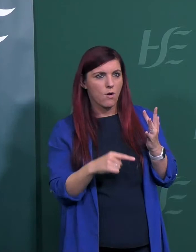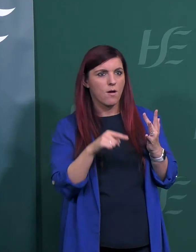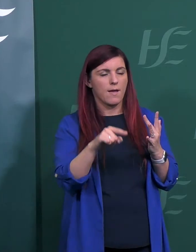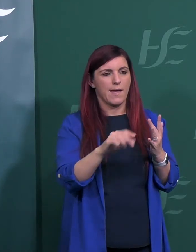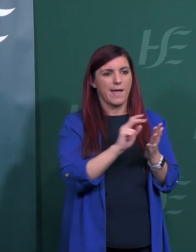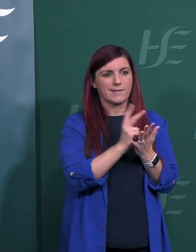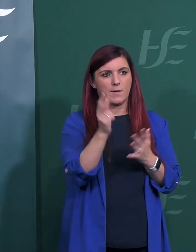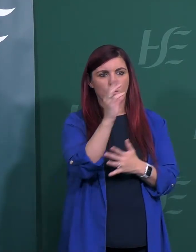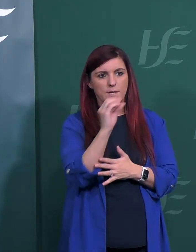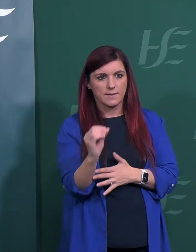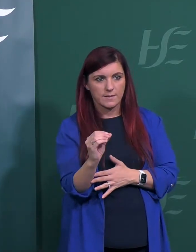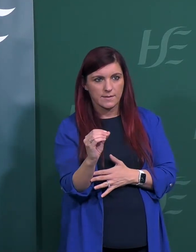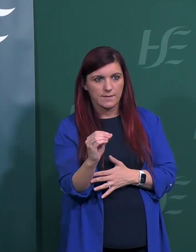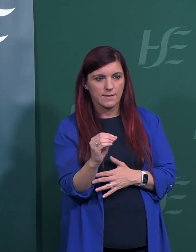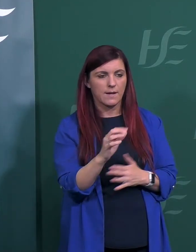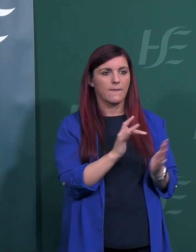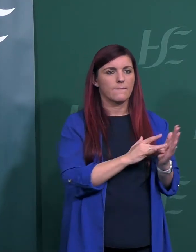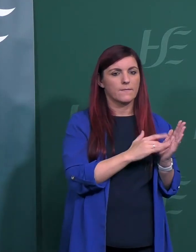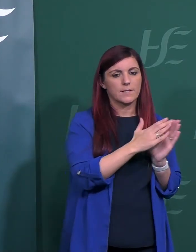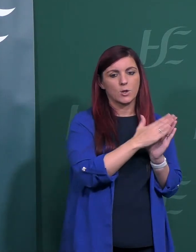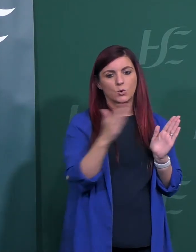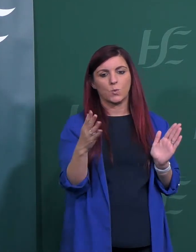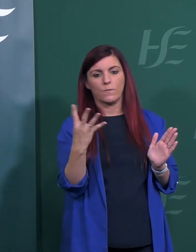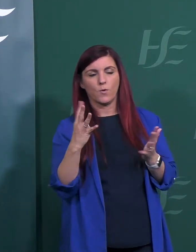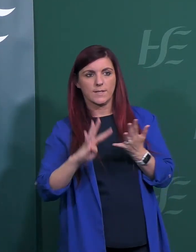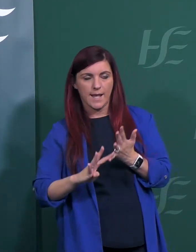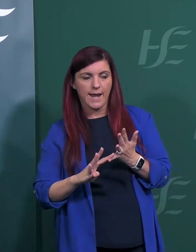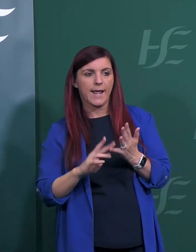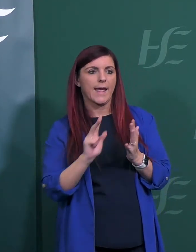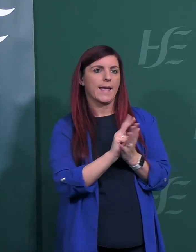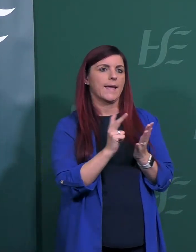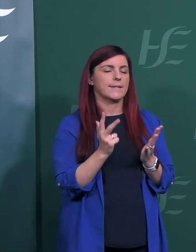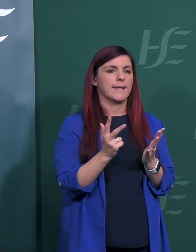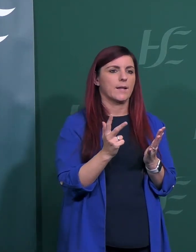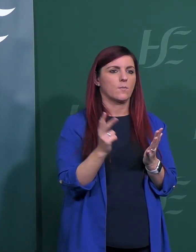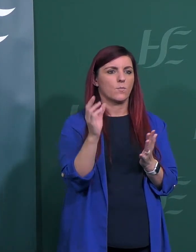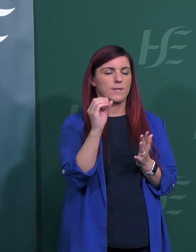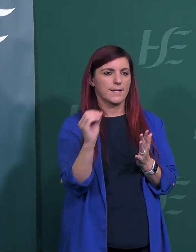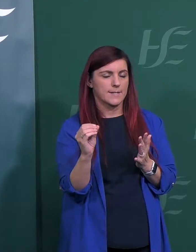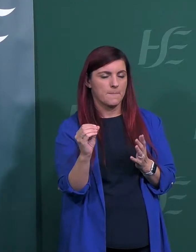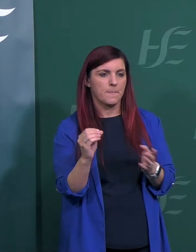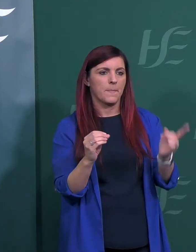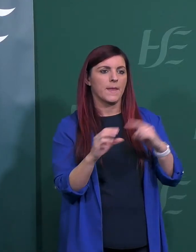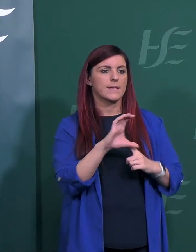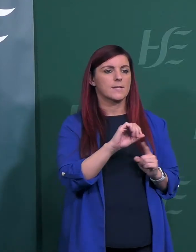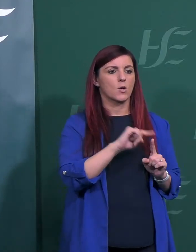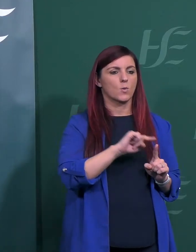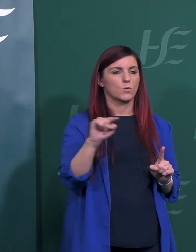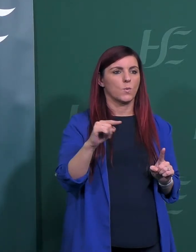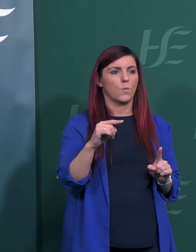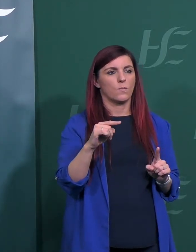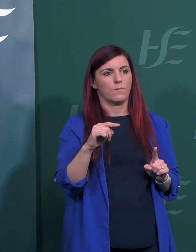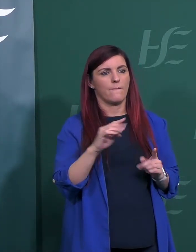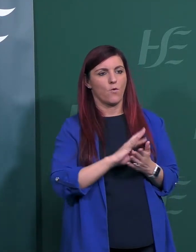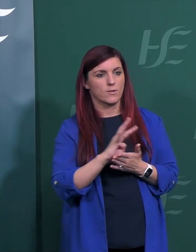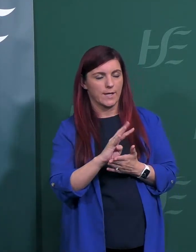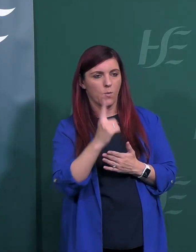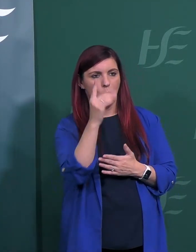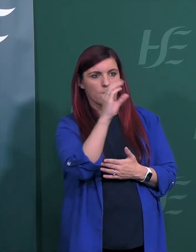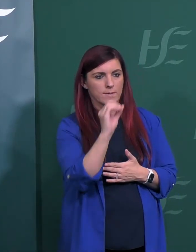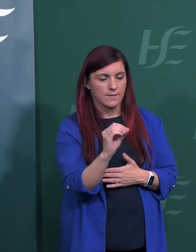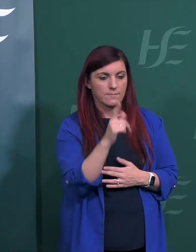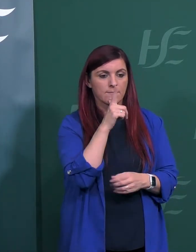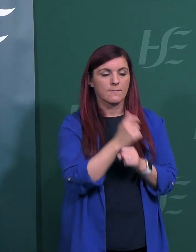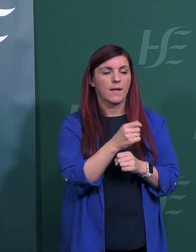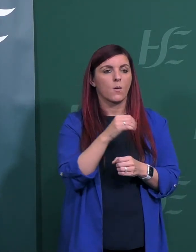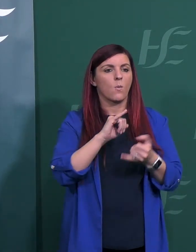18%. And the ages of 15 to 49, 18%. And the ages of 0 to 14, 1%. In terms of